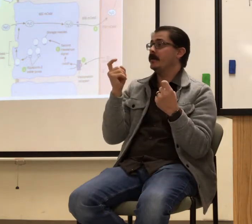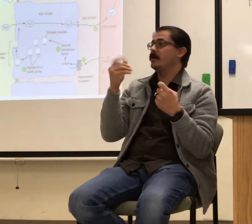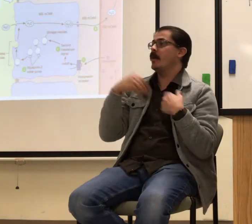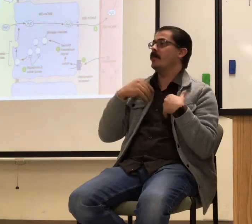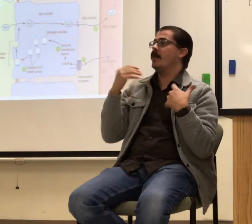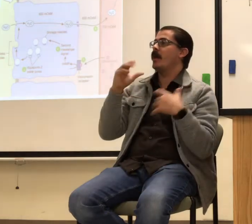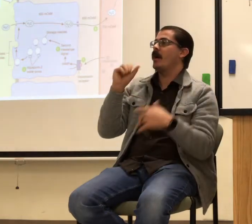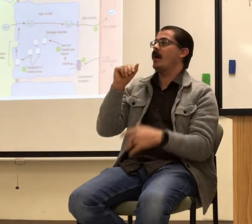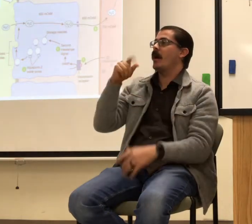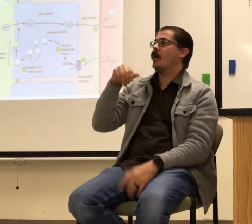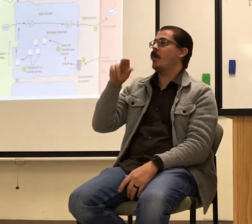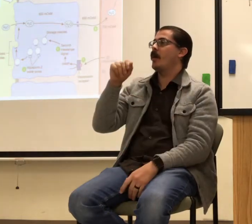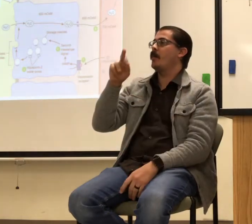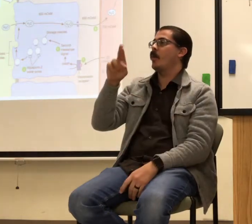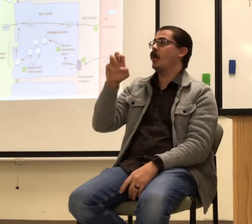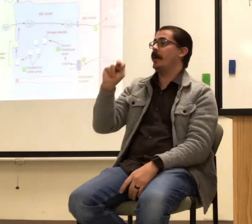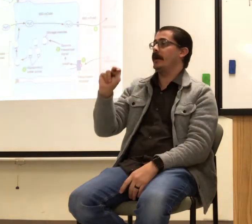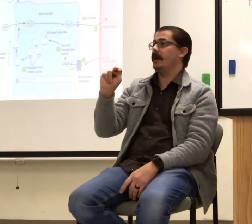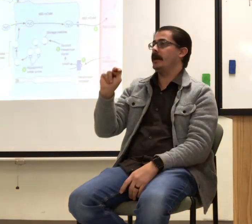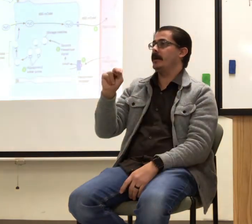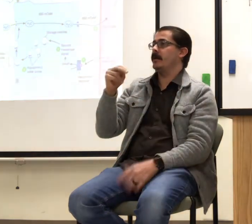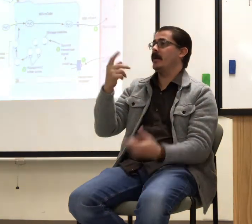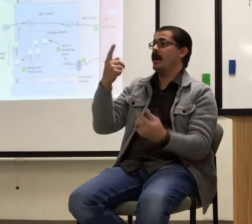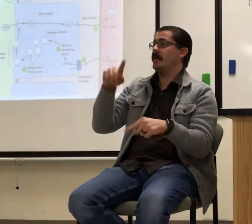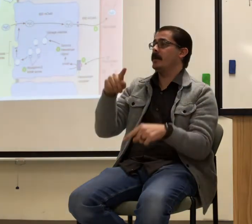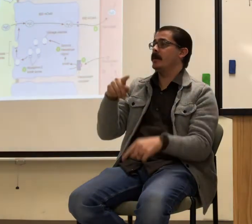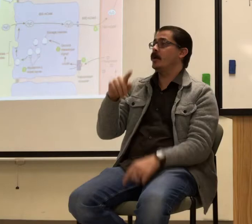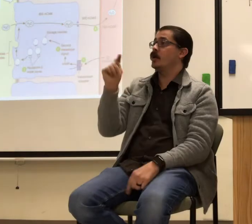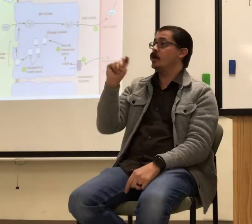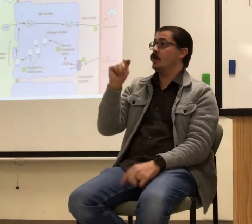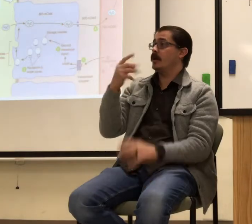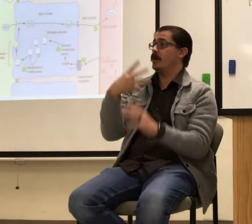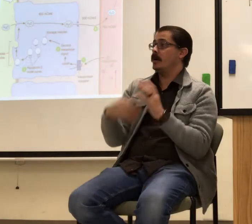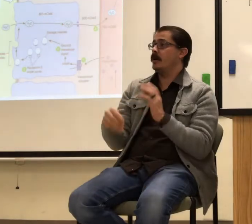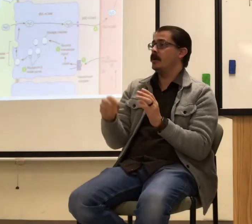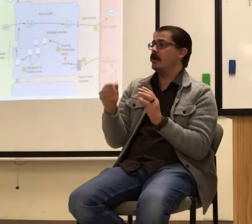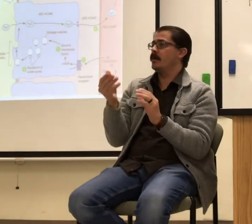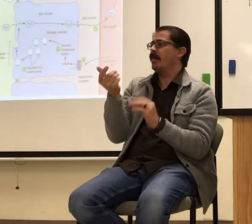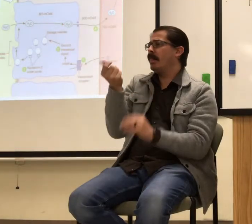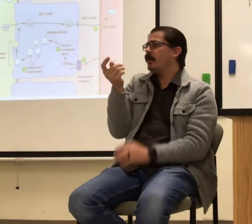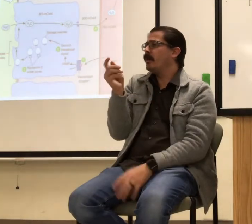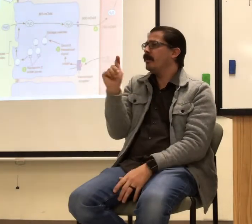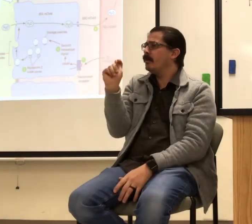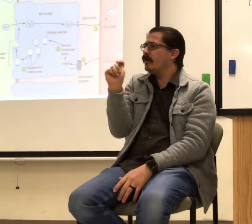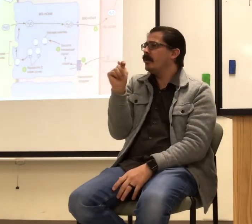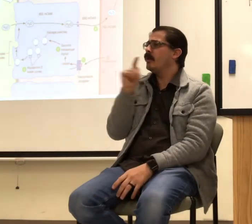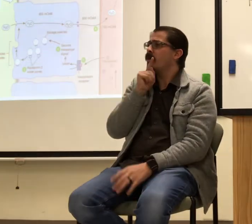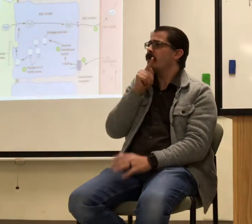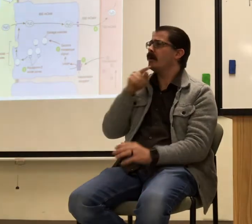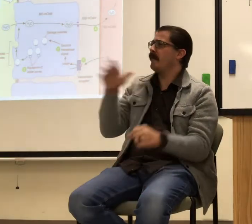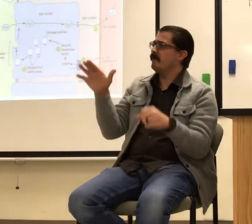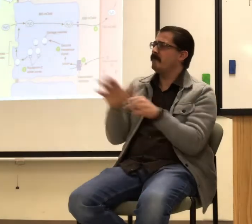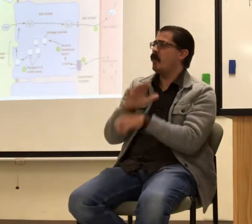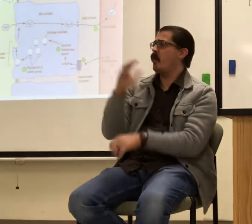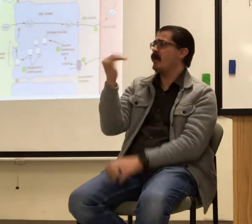of aquaporins, this is happening, and your urine output decreases, and your urine is very concentrated. It's a very deep yellow